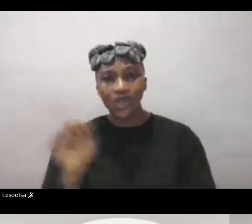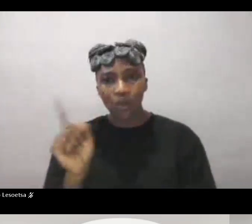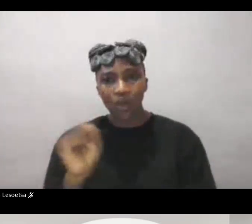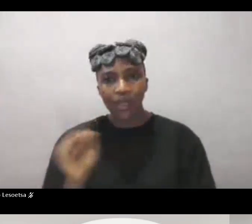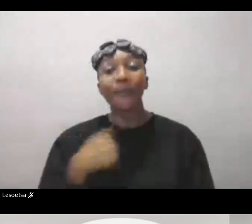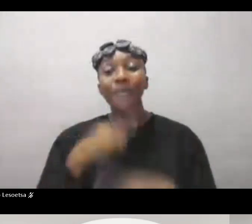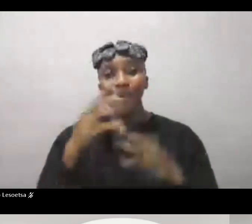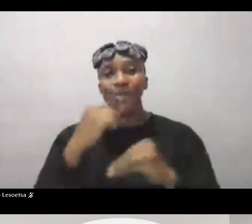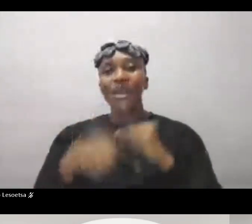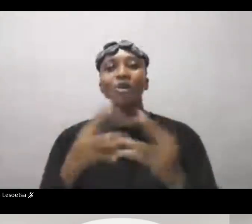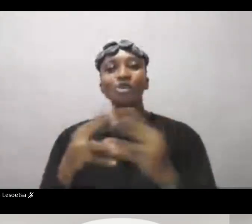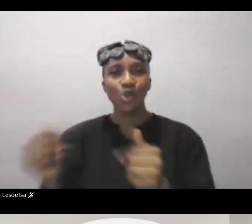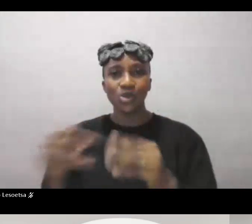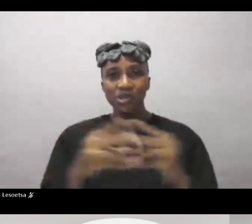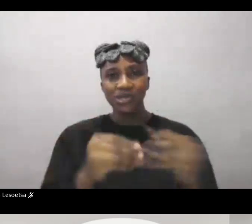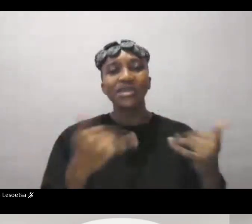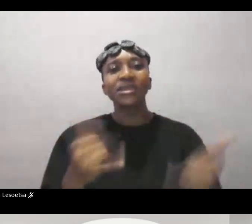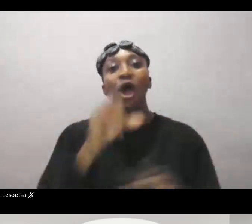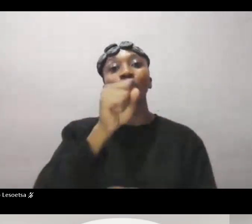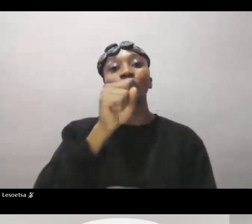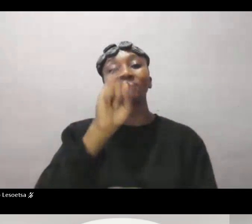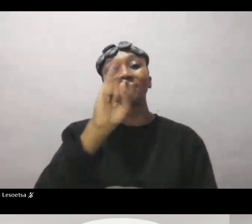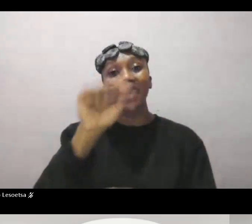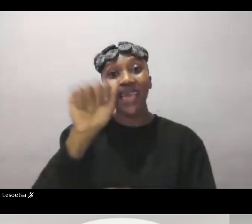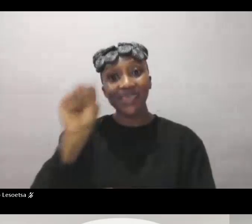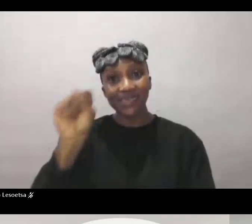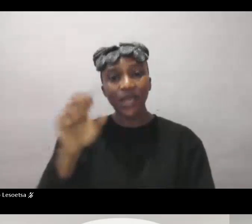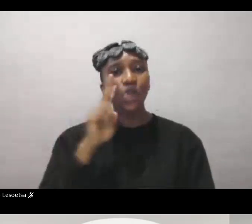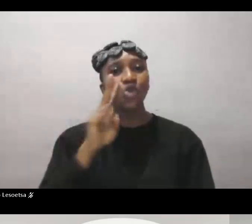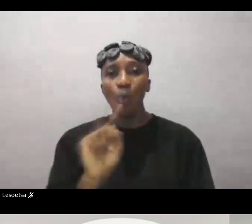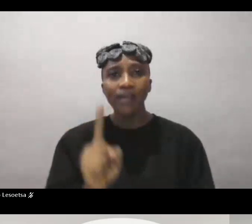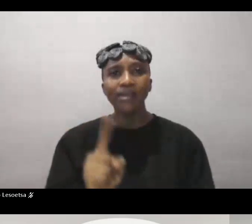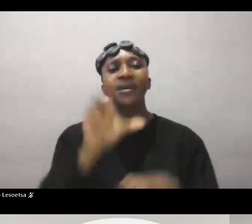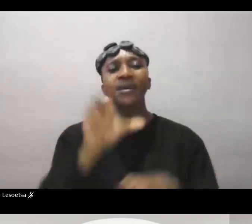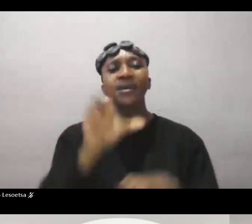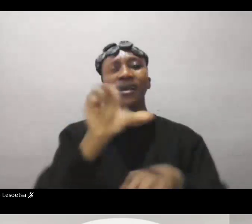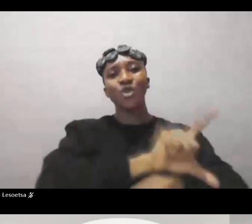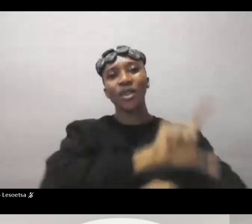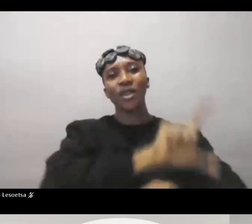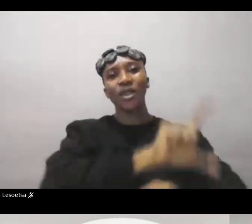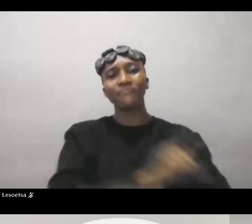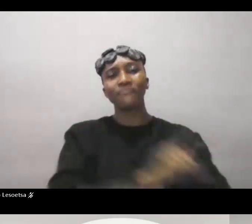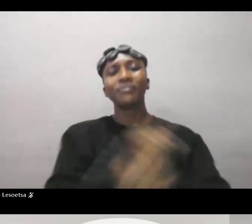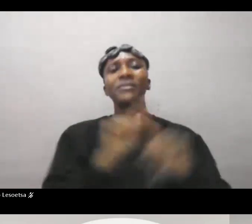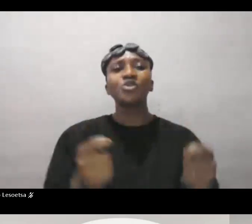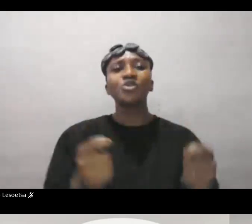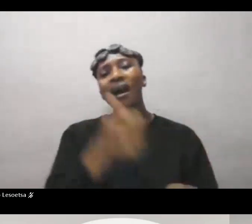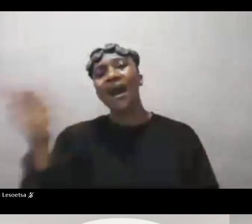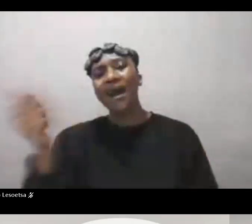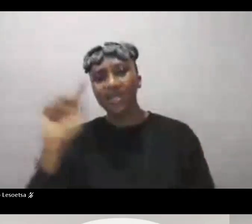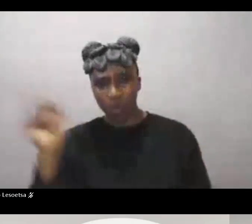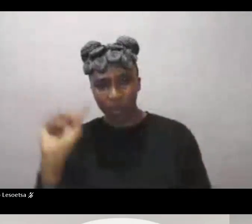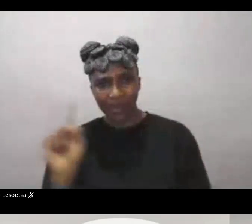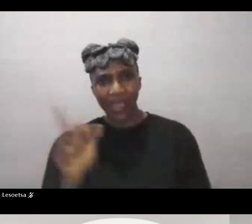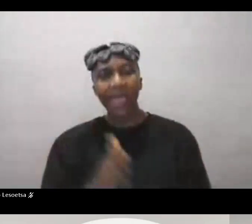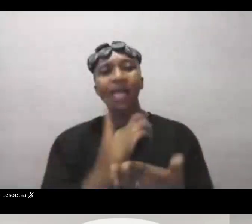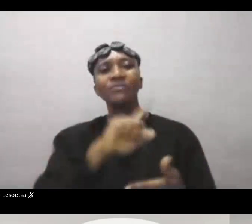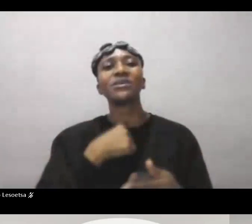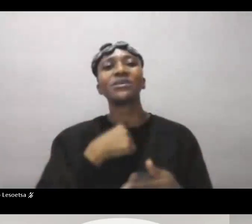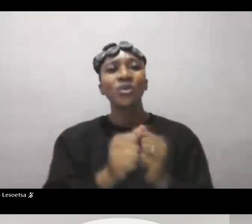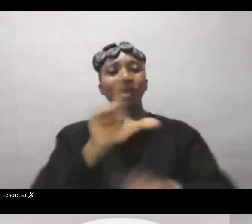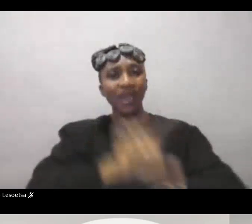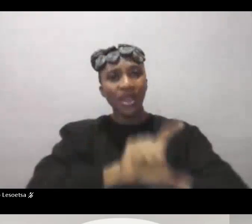CS will start looking at curriculum. And when you're looking at the curriculum, what else helps us with the curriculum? You start looking